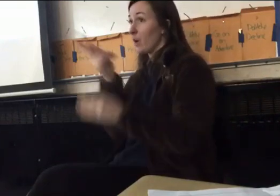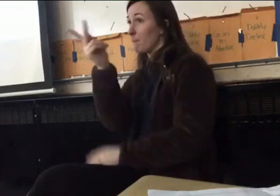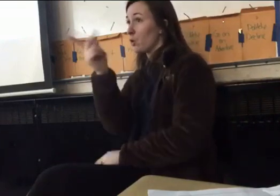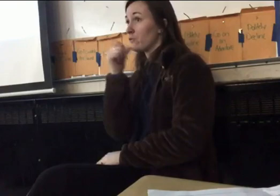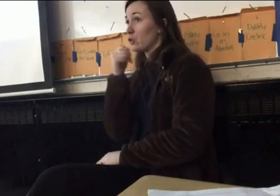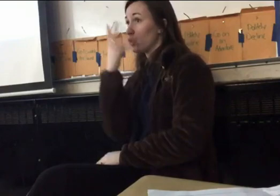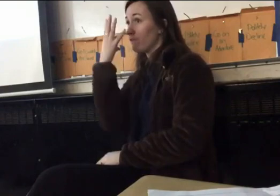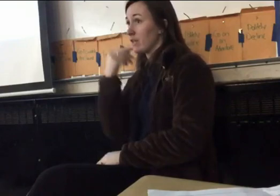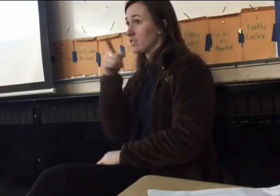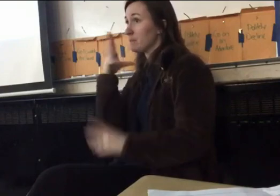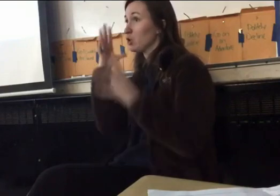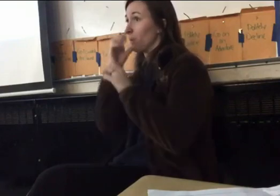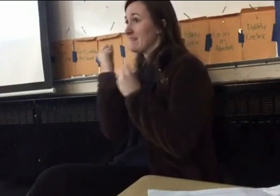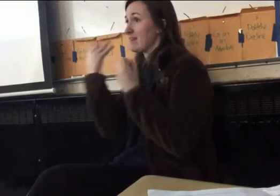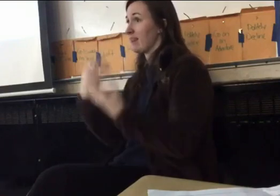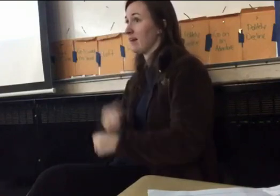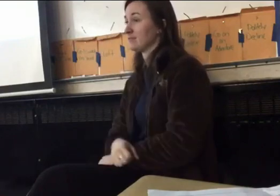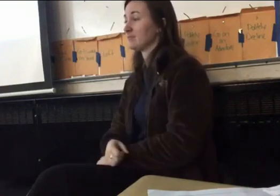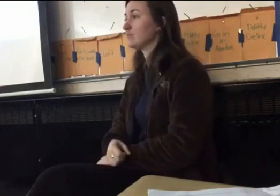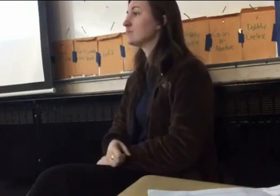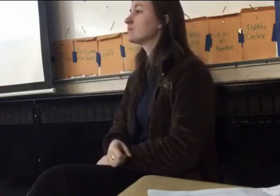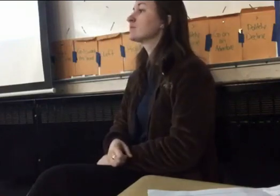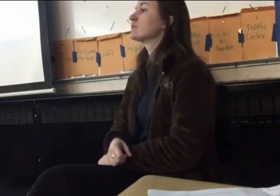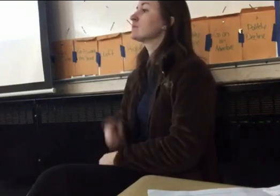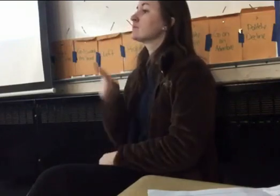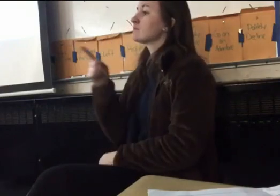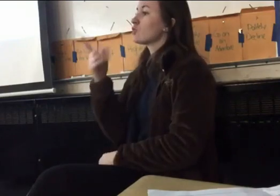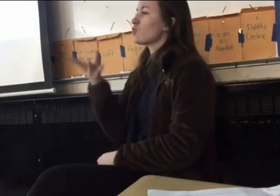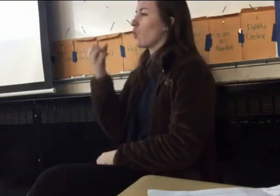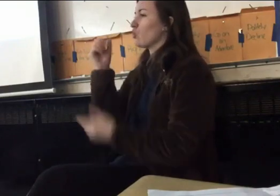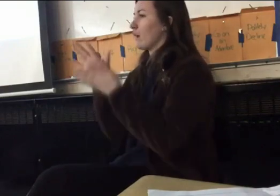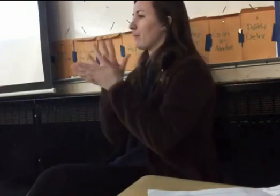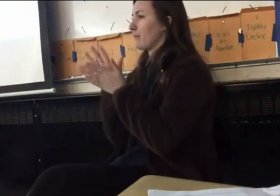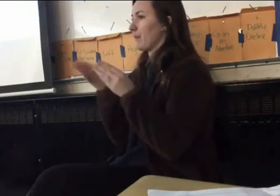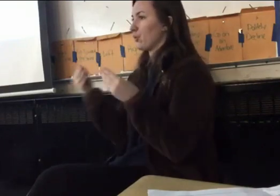Yeah. So grabbing that paper out for me.